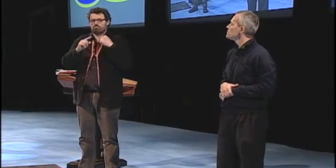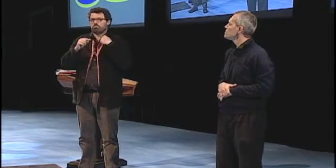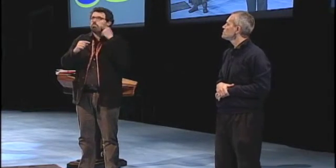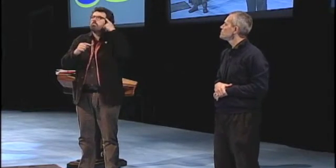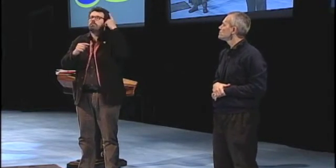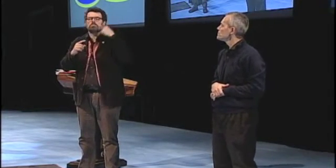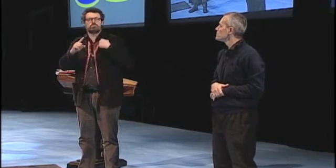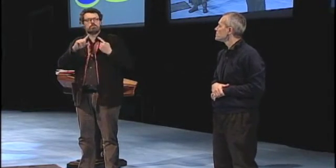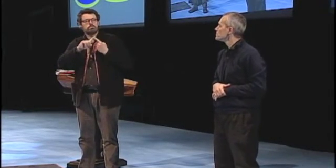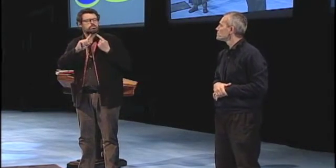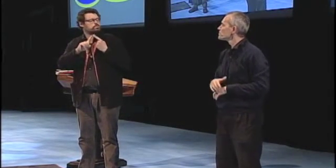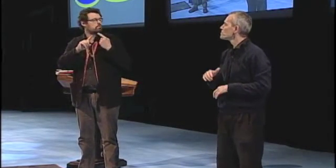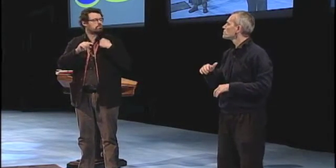and everyone is welcome.